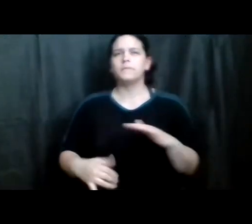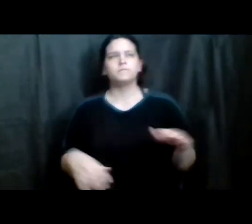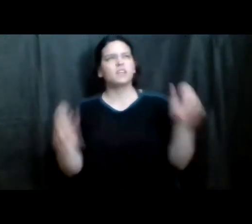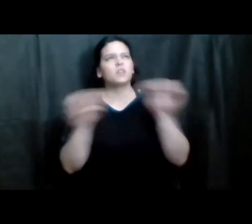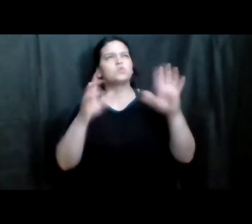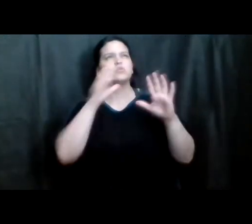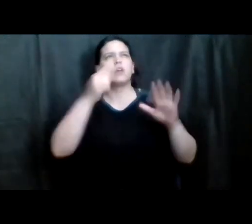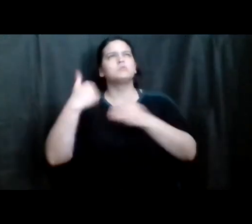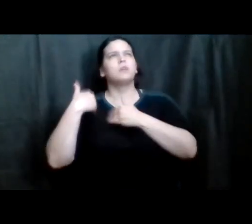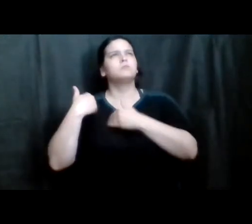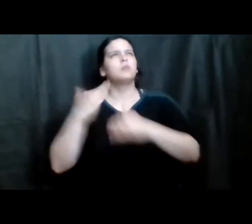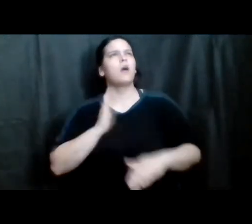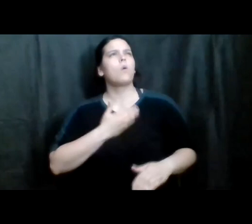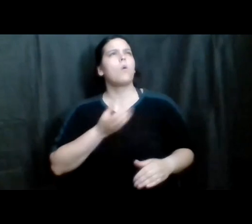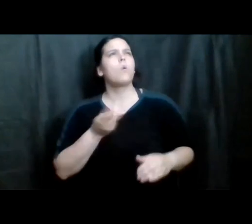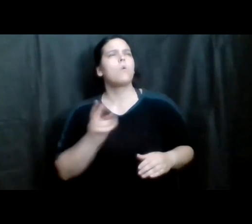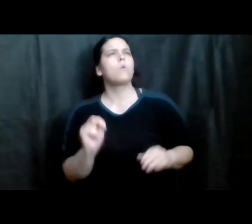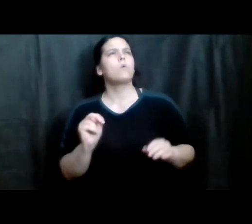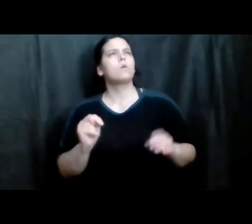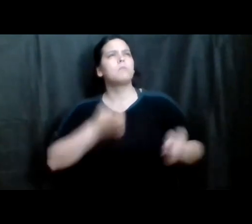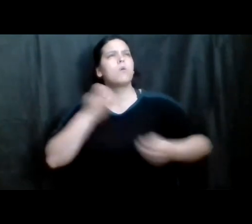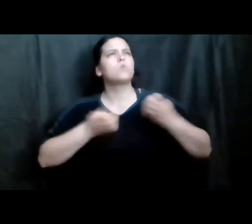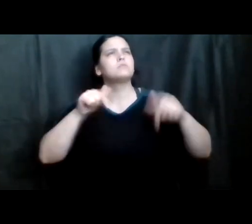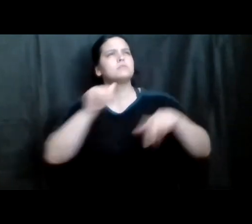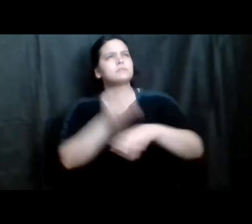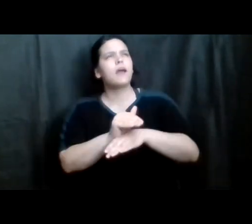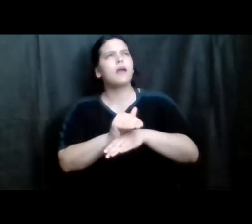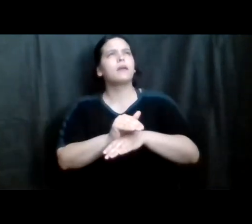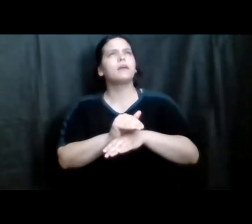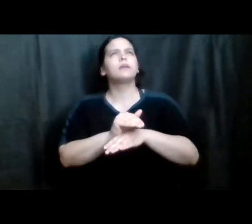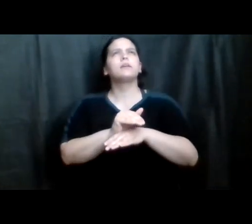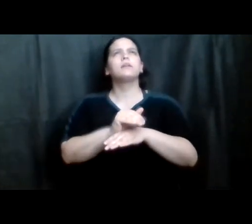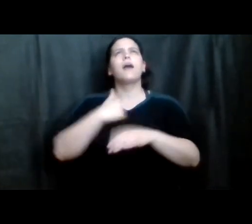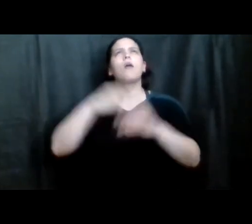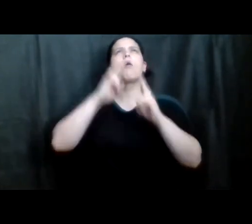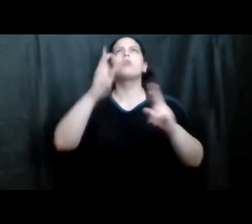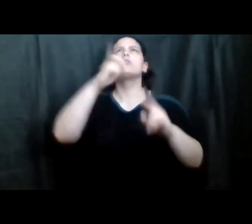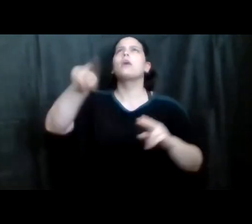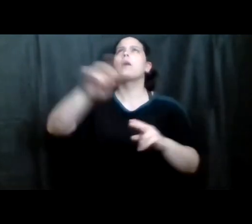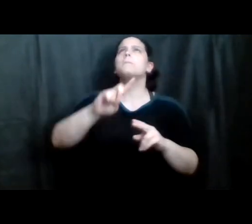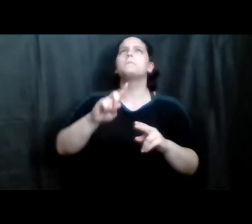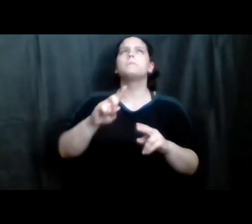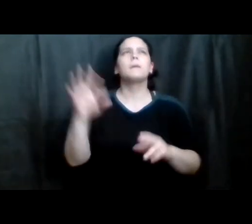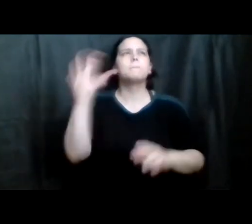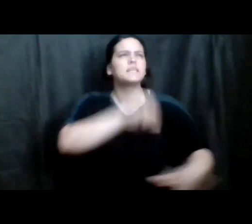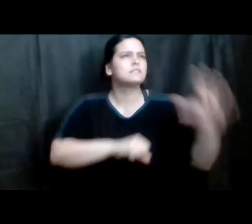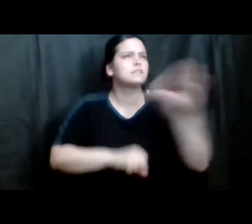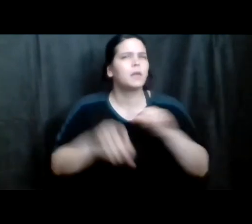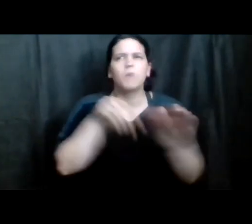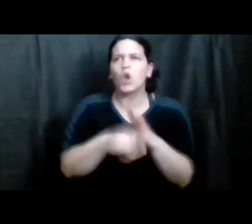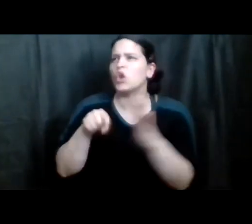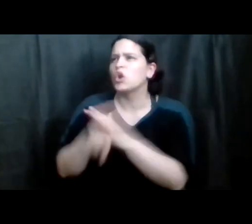emotions. This night within blessed light, I honor them, the missing and murdered, the found and